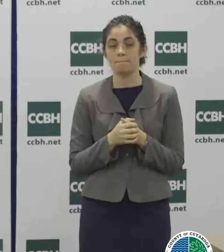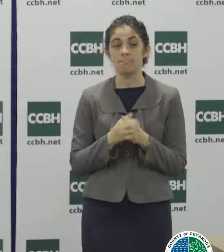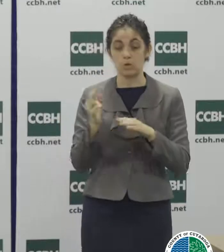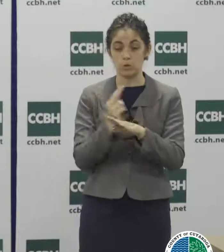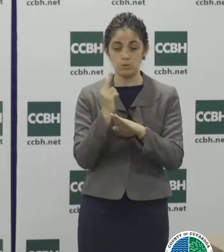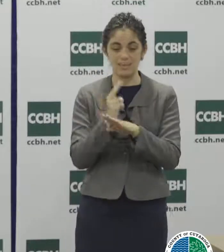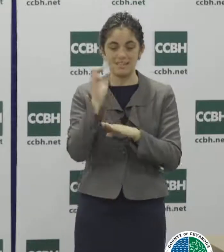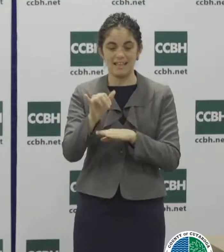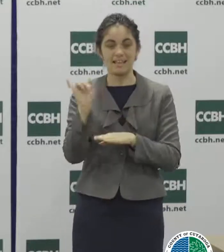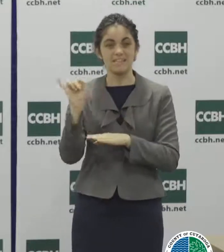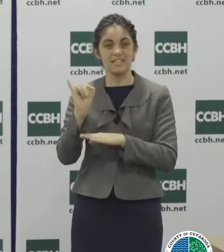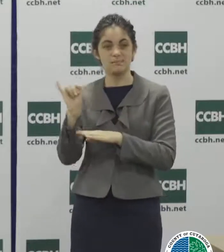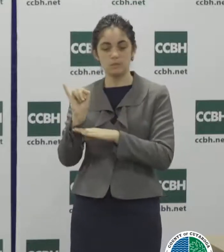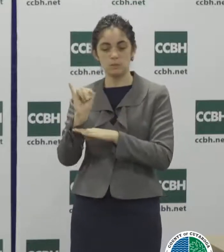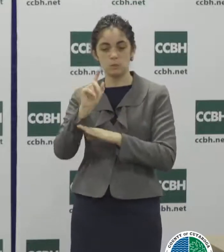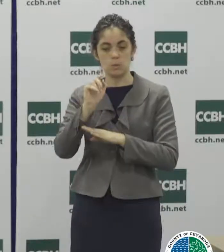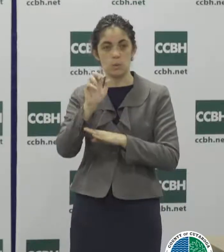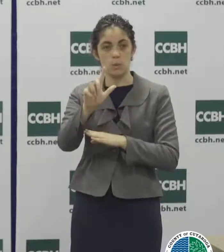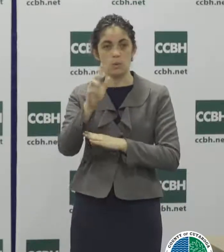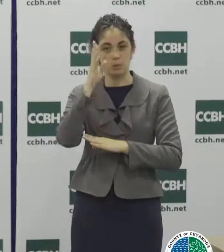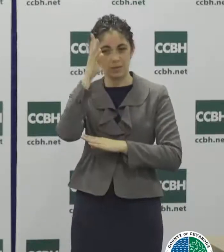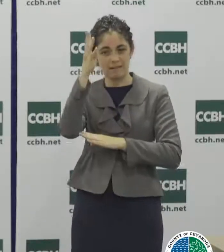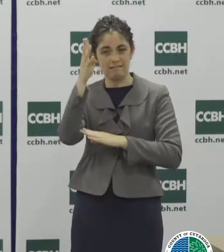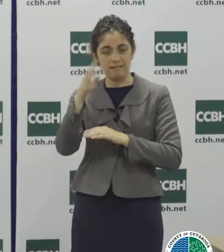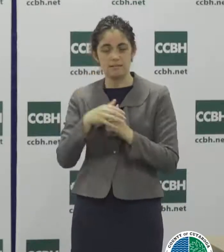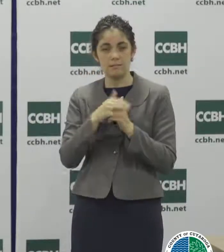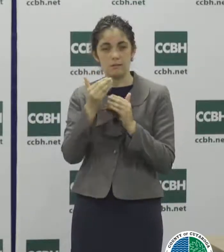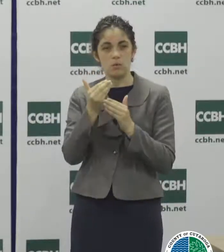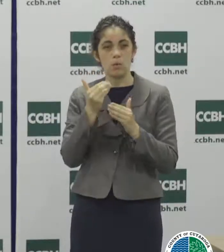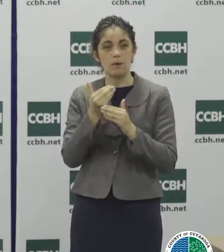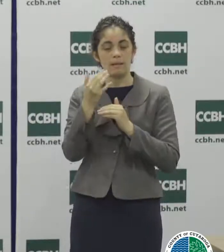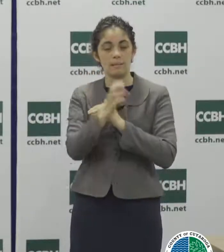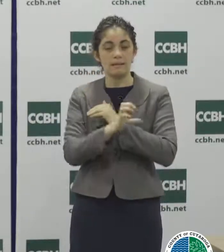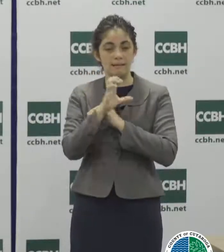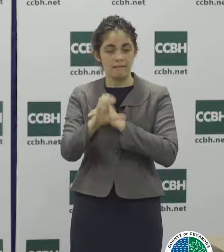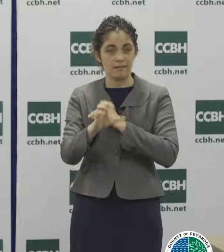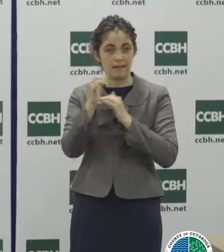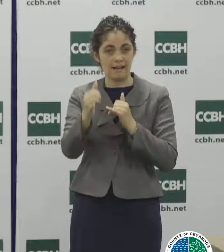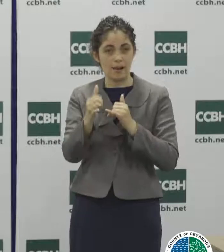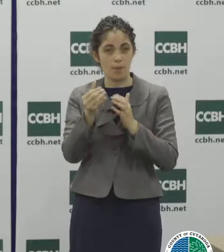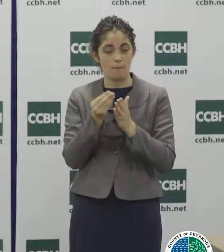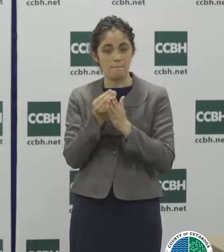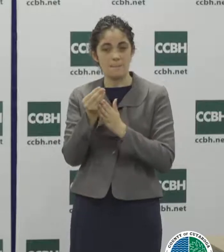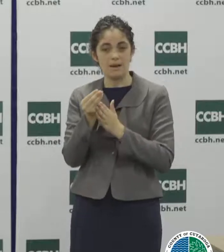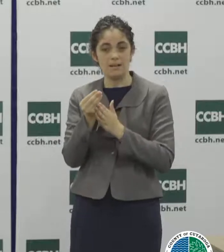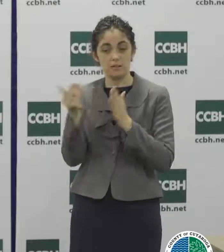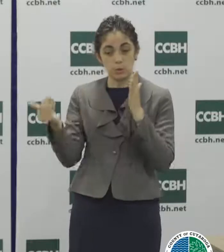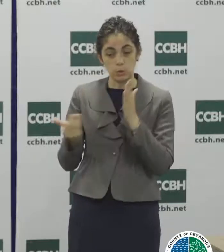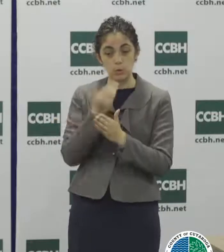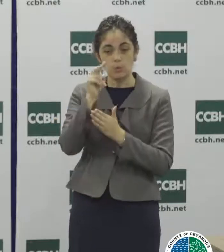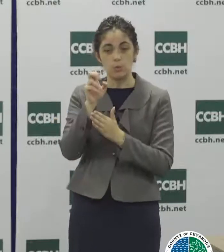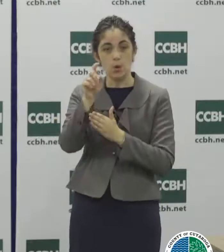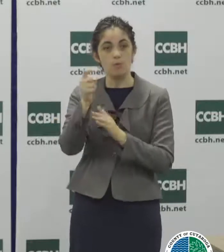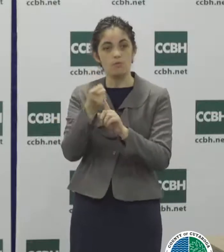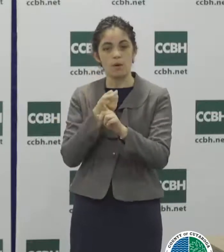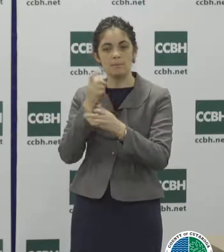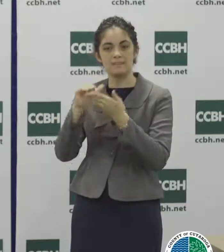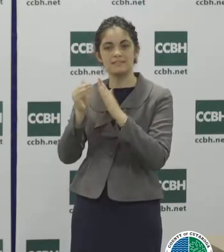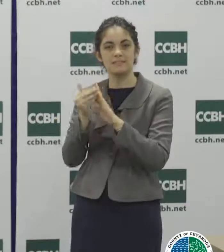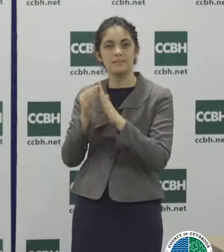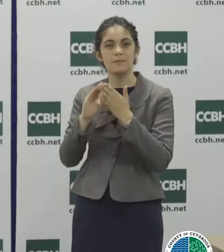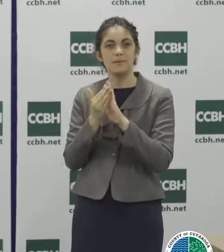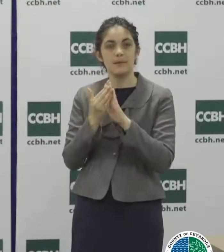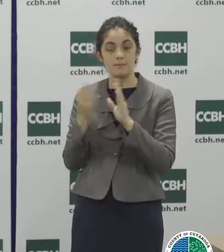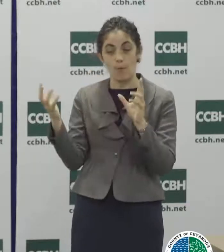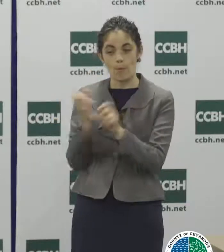Using this investment tool that the county created, the county is able to buy the new note from the city. It becomes